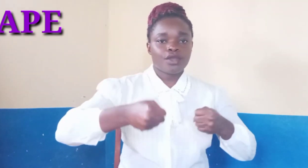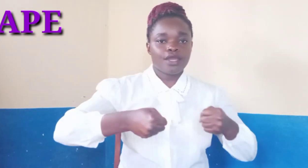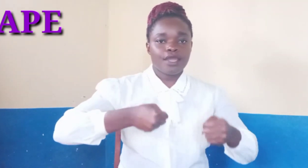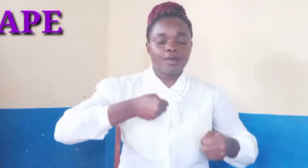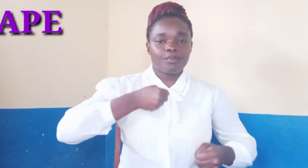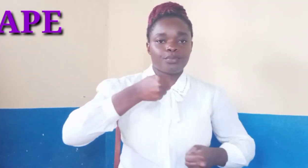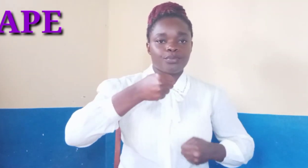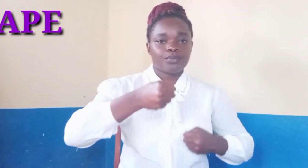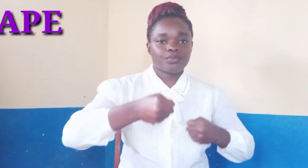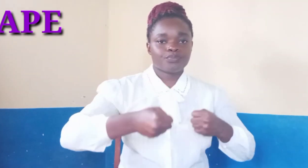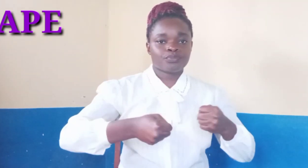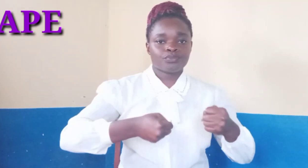ape,